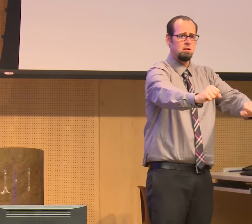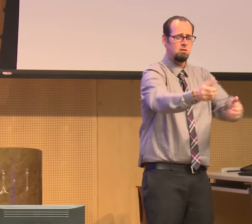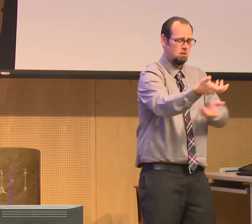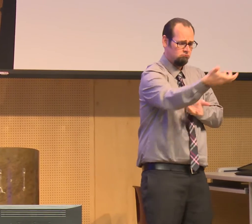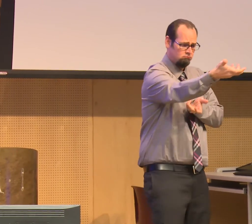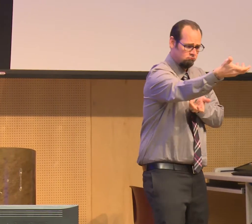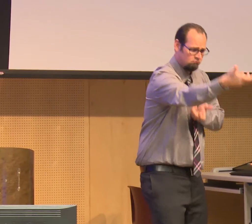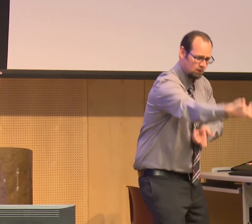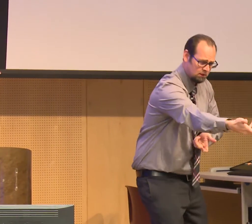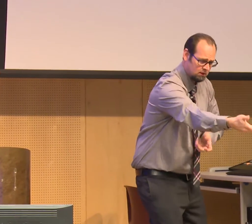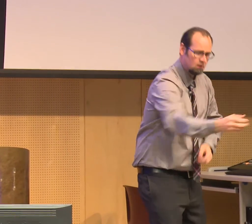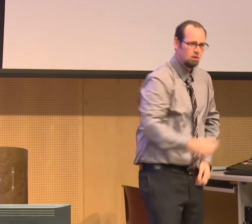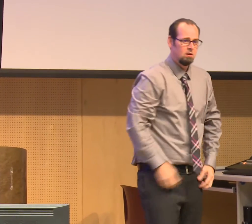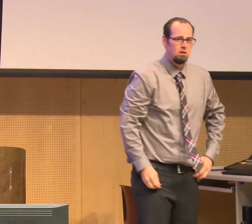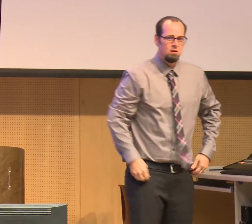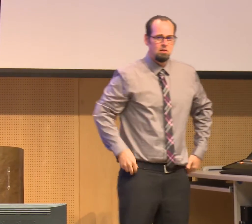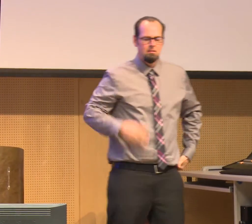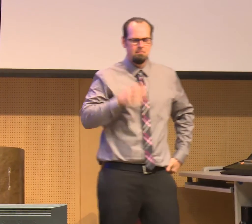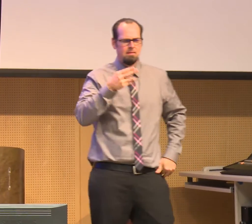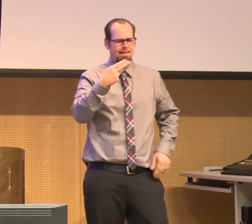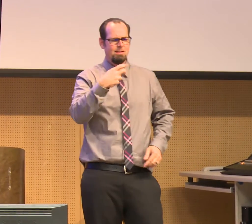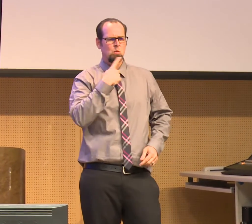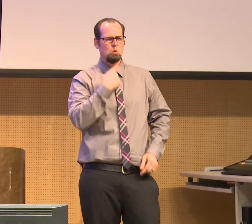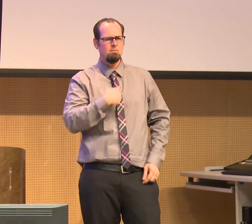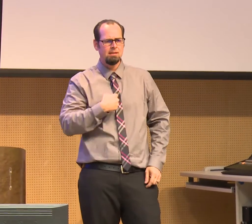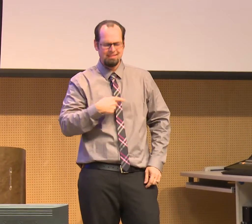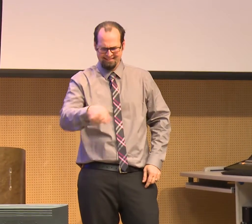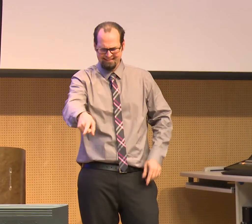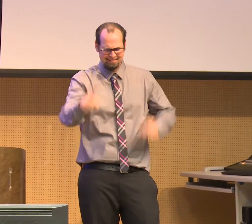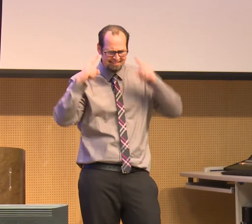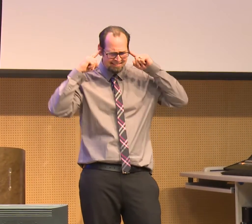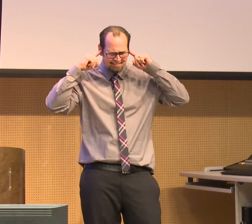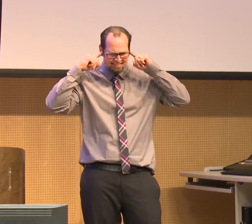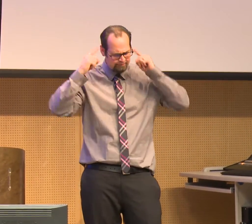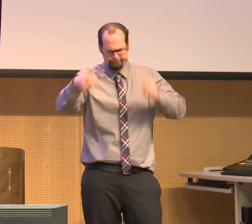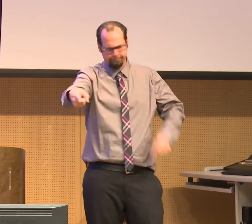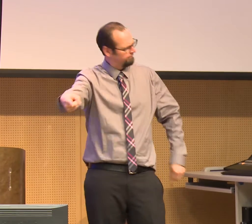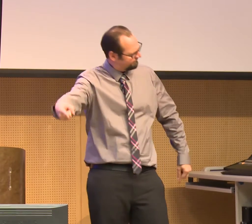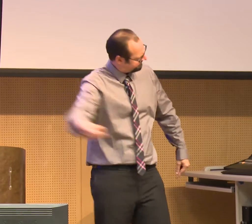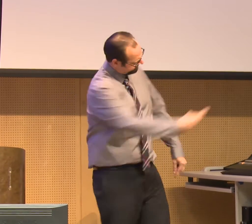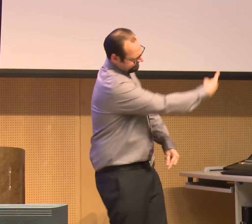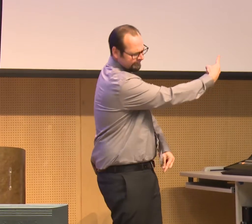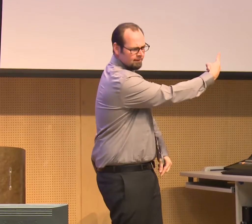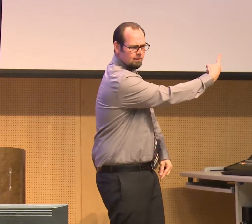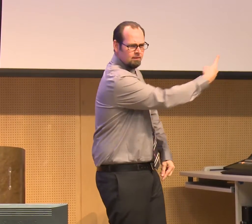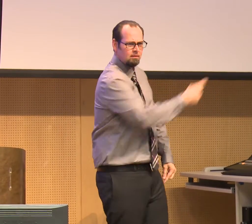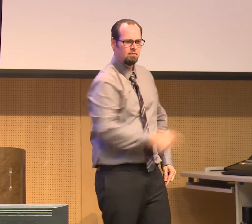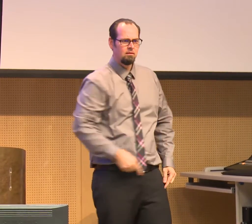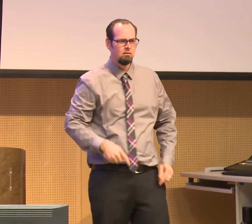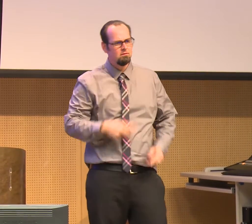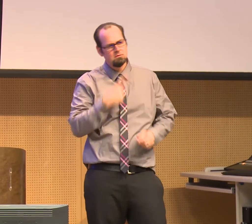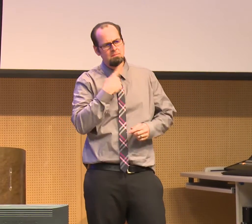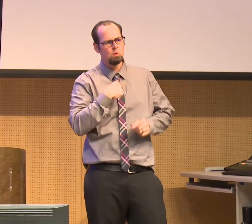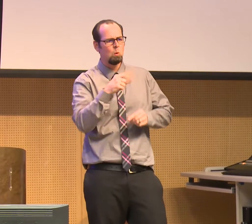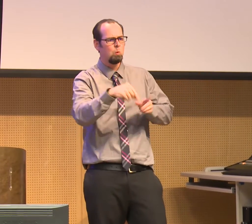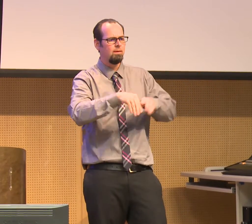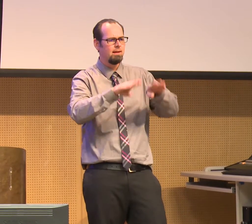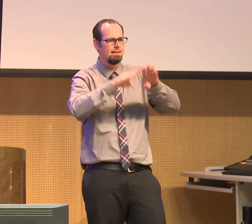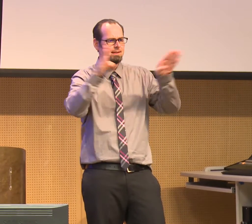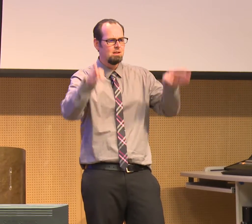in the street, and he told me to plug my ears or to go into the house. And I told him I didn't